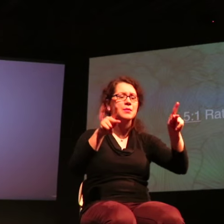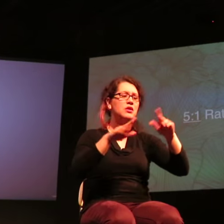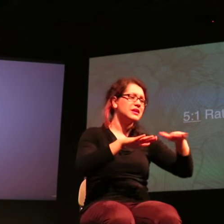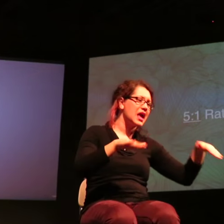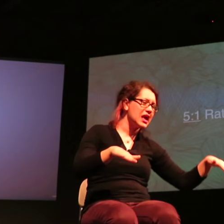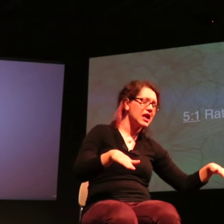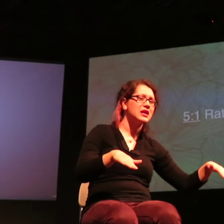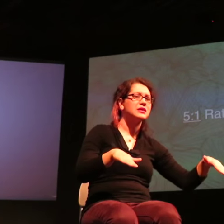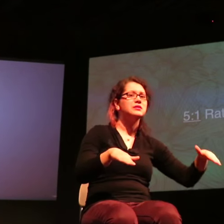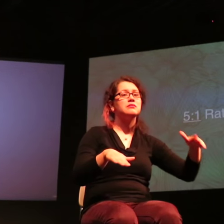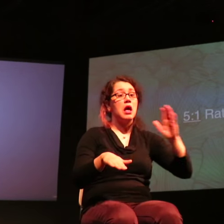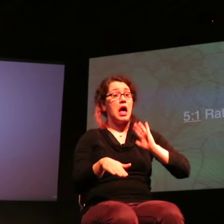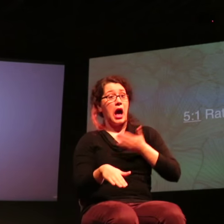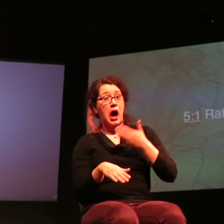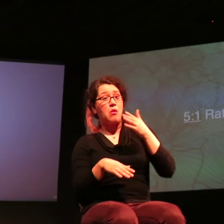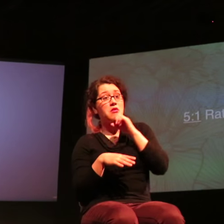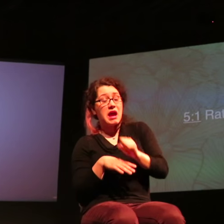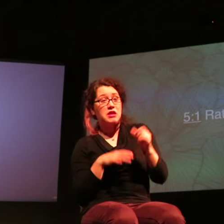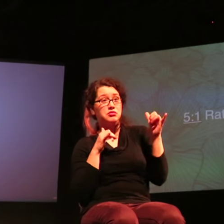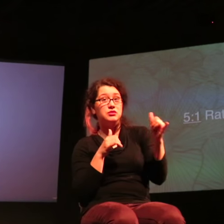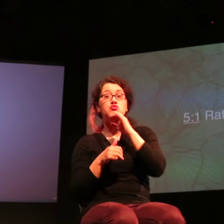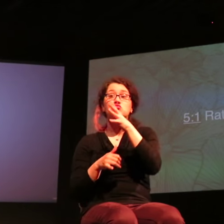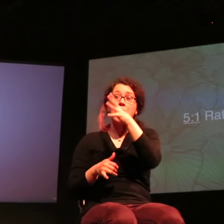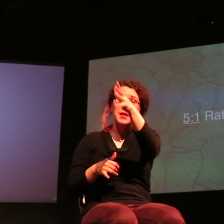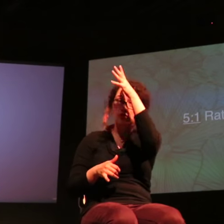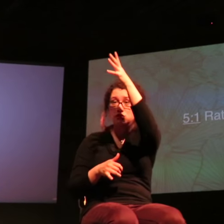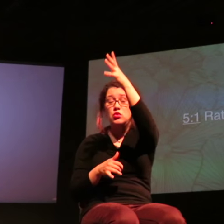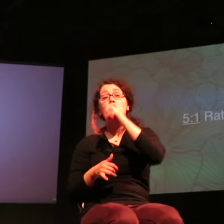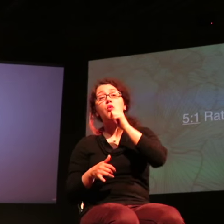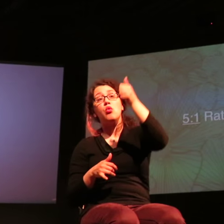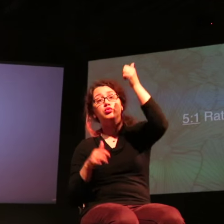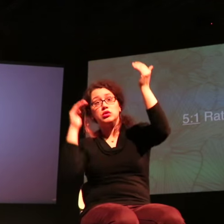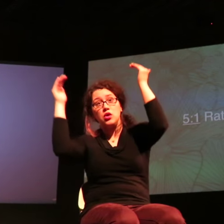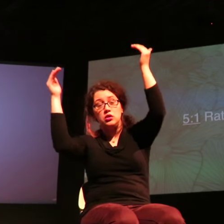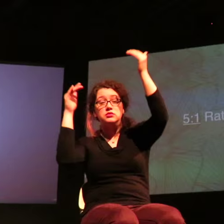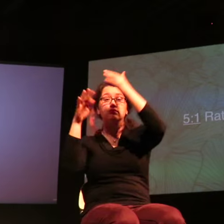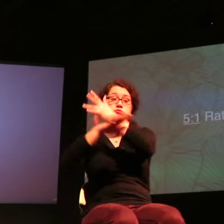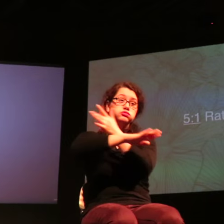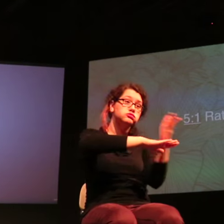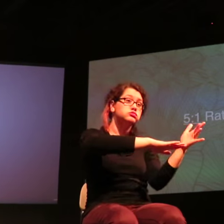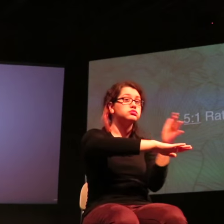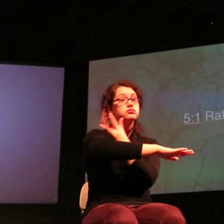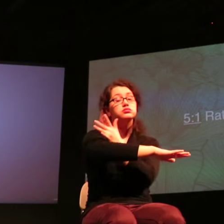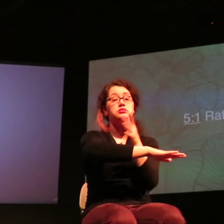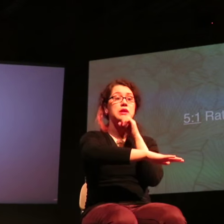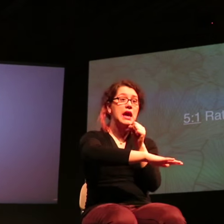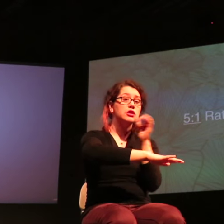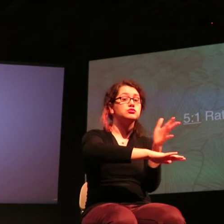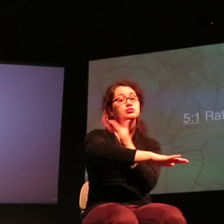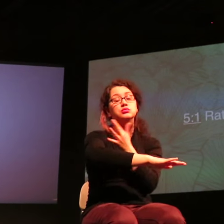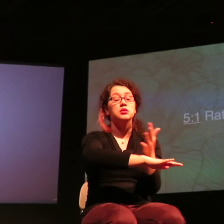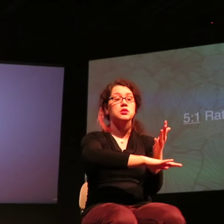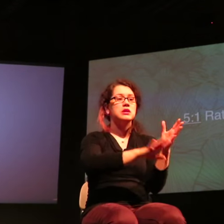in here, we've got people our age in here, we've got grandparents here, we've got older adults in here, but we've got who we think are the most important people in our